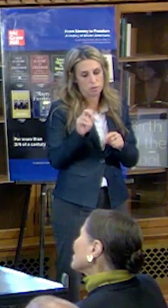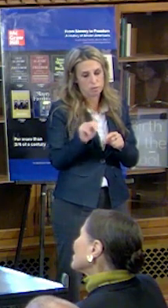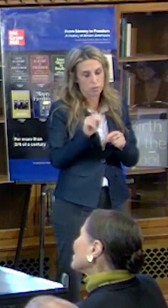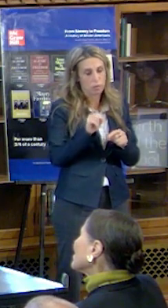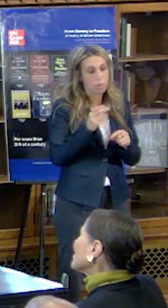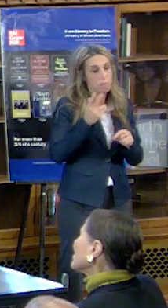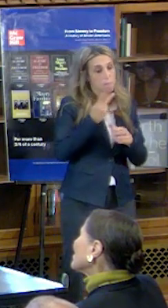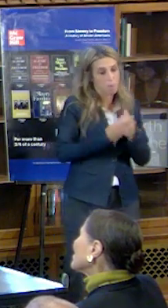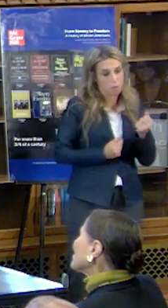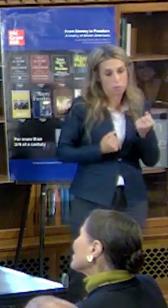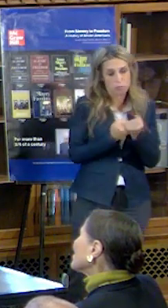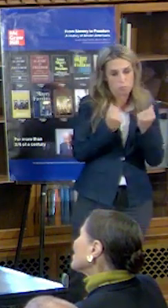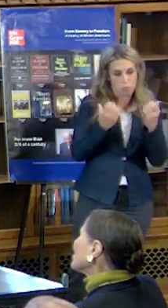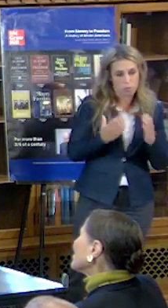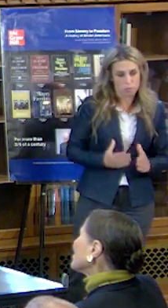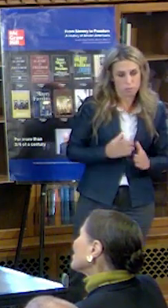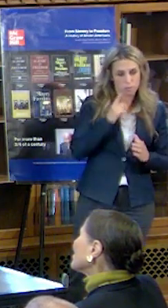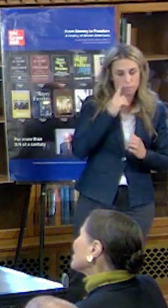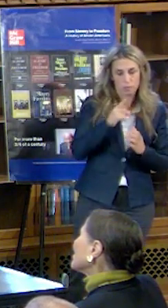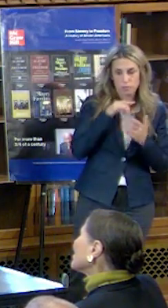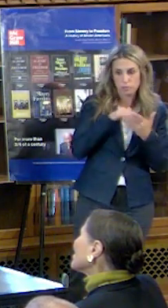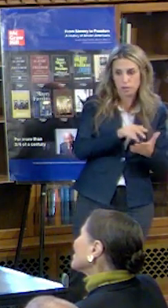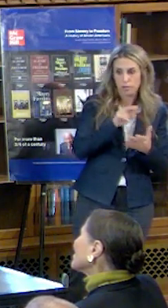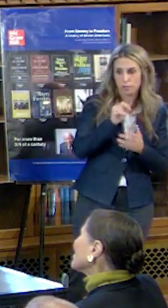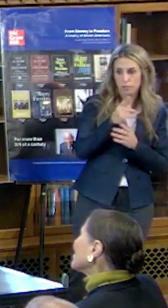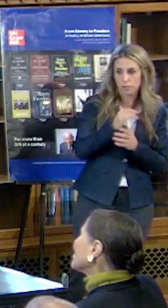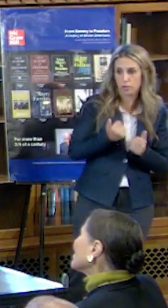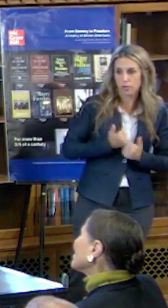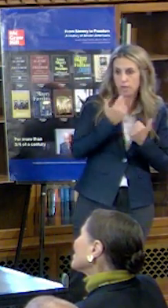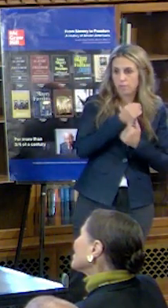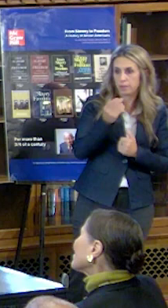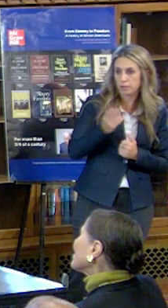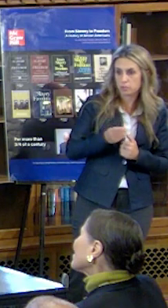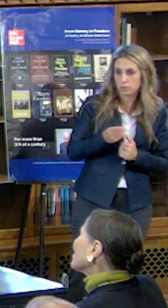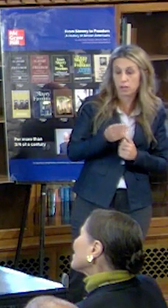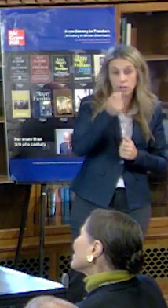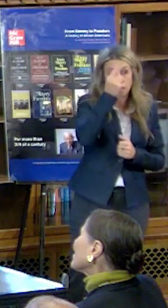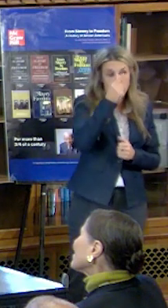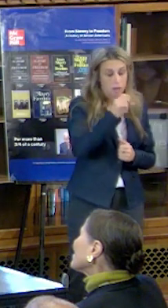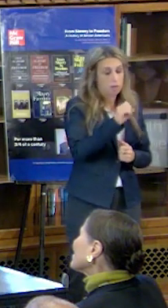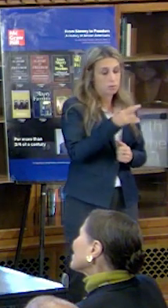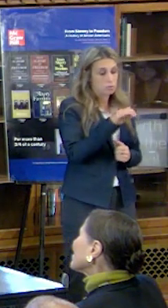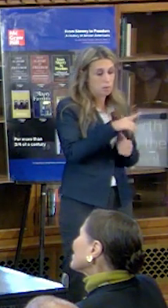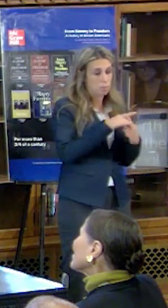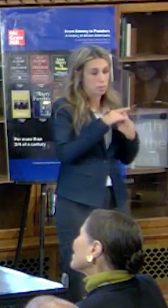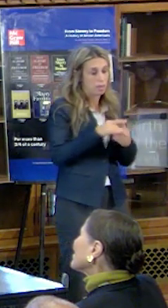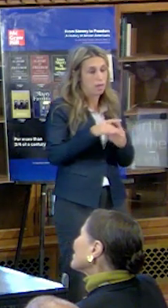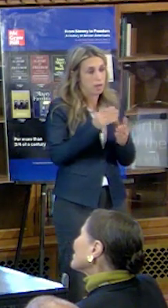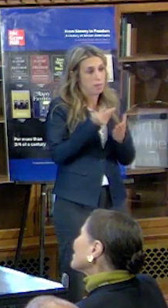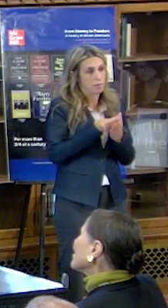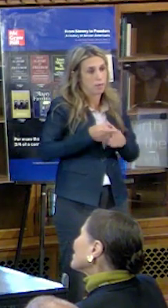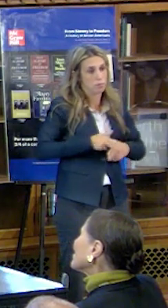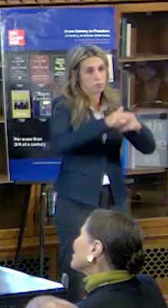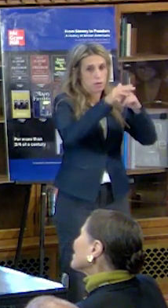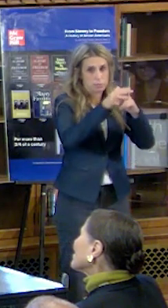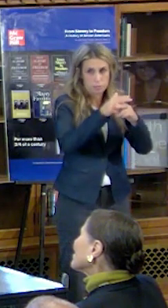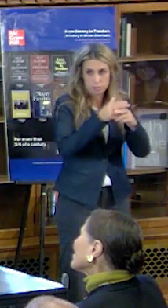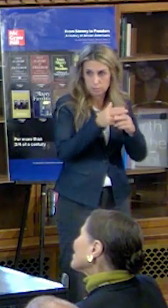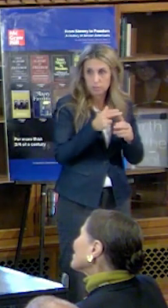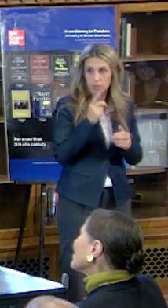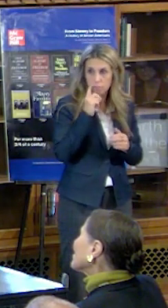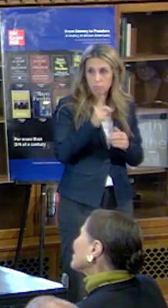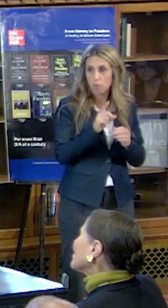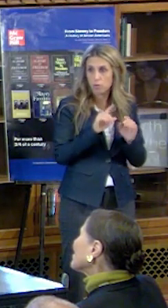supporters of the association for study of negro rank in history in fact separate LED fundraising campaigns on behalf of the